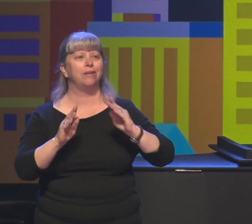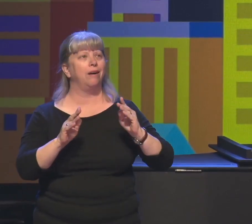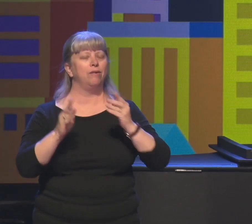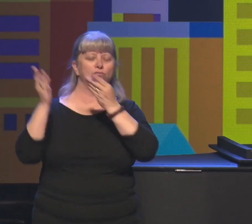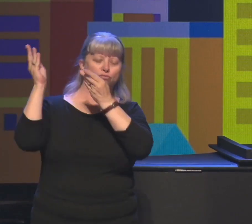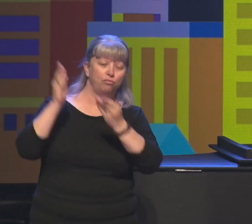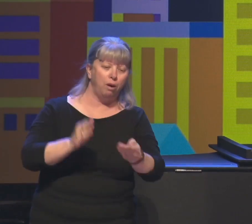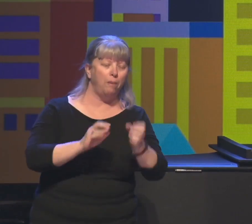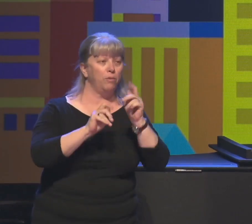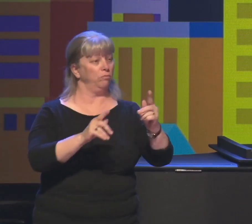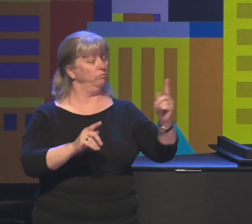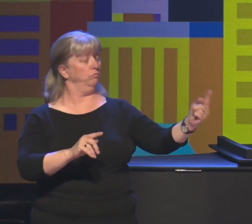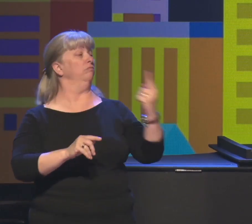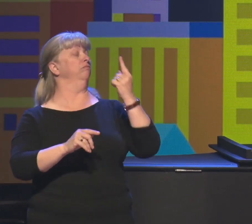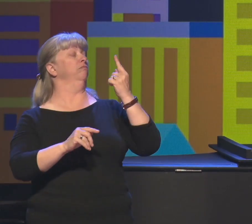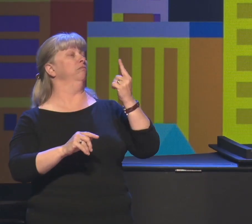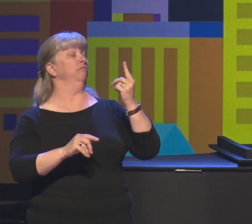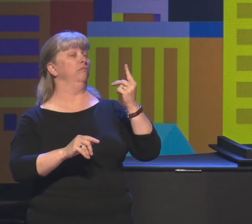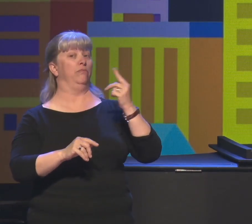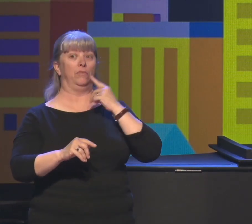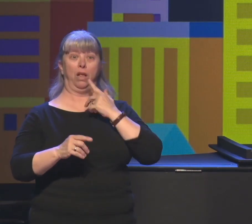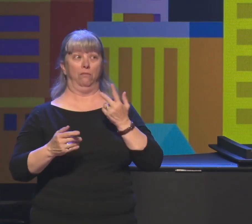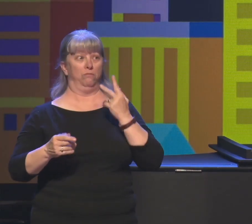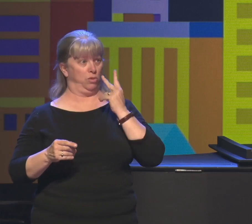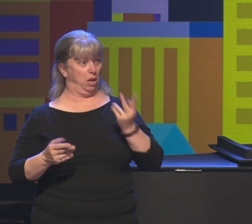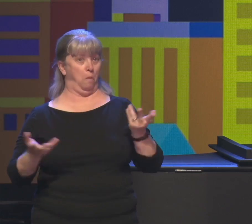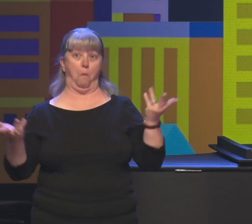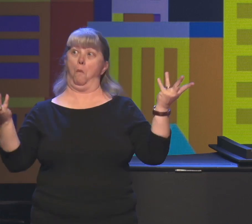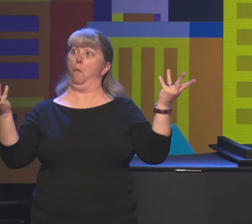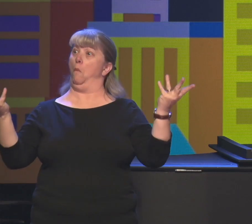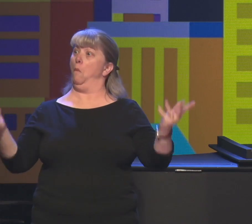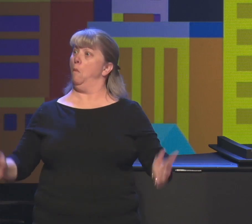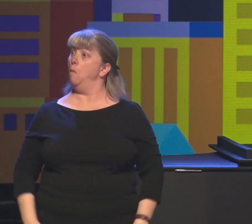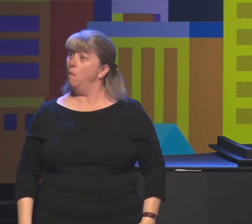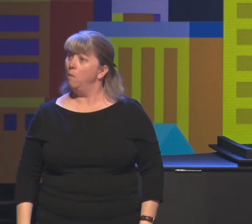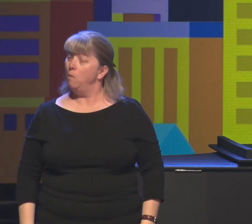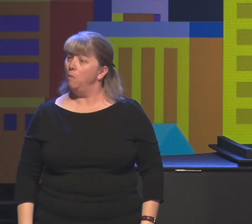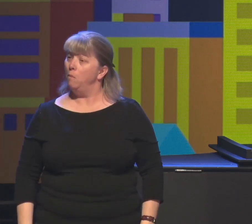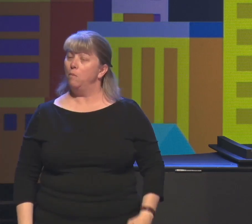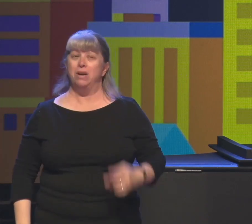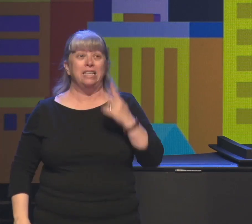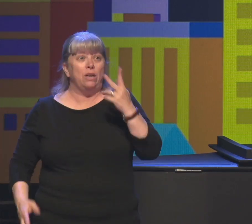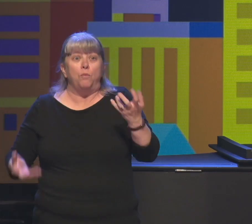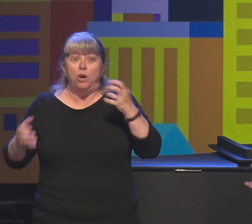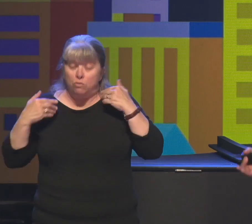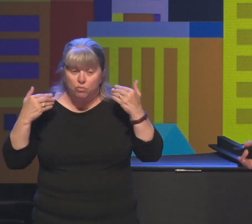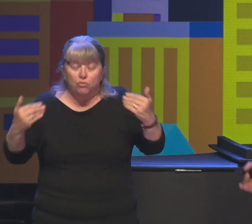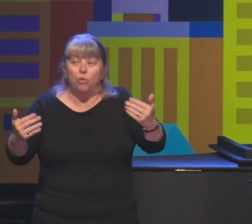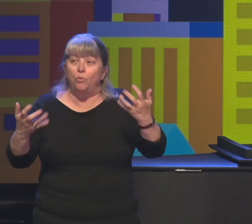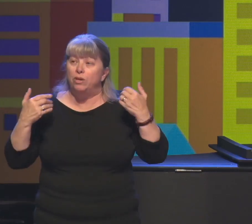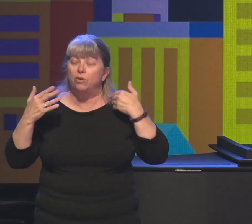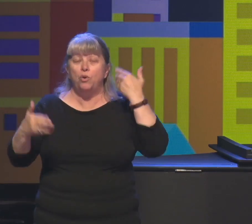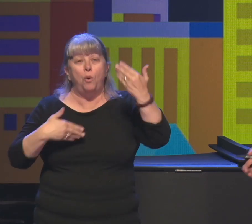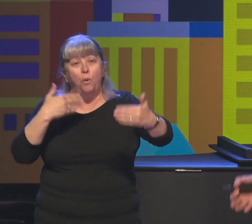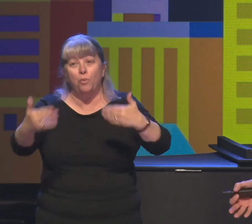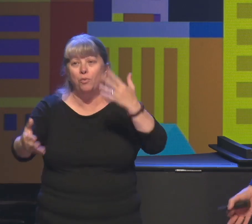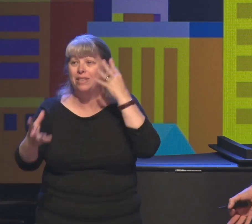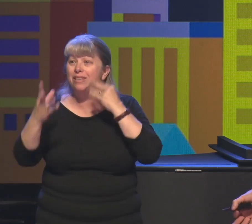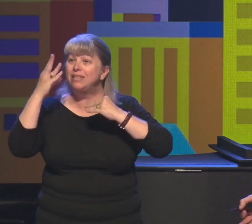opportunity right in front of him and said, well, let's see, Pete. Let's see. Do you want to do it? Do you want to go through the process